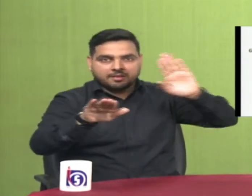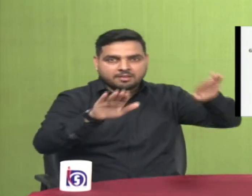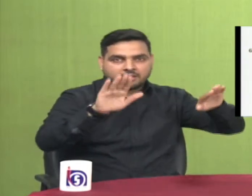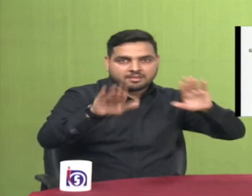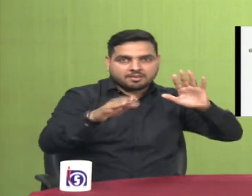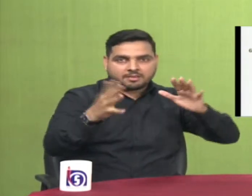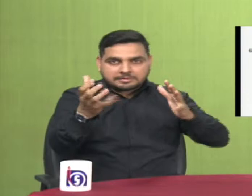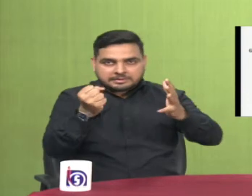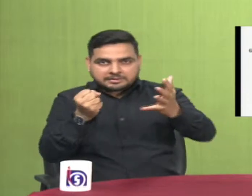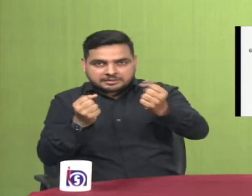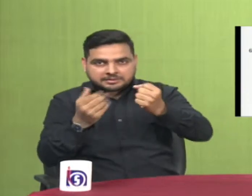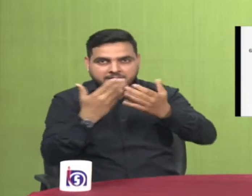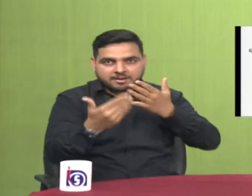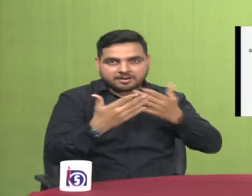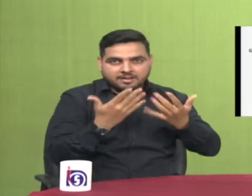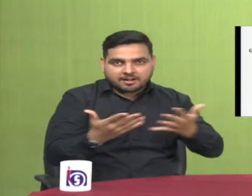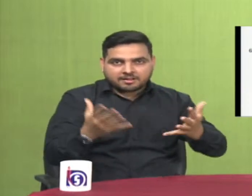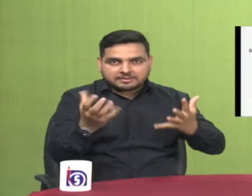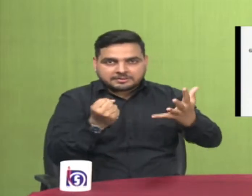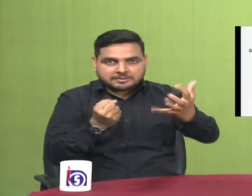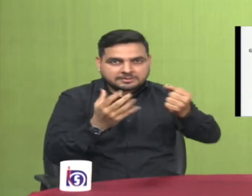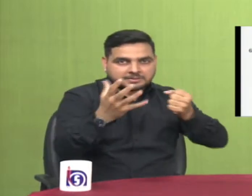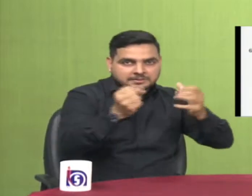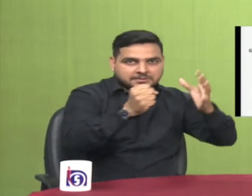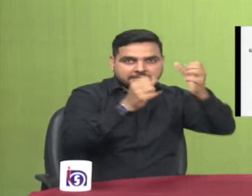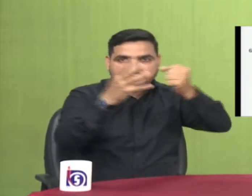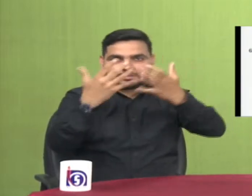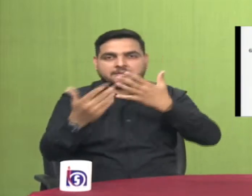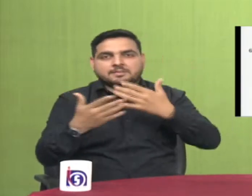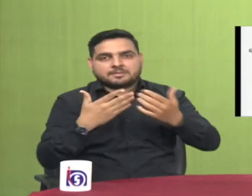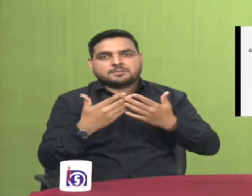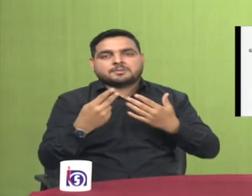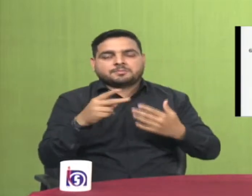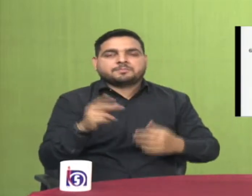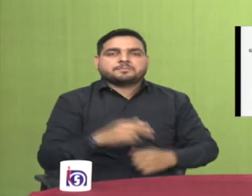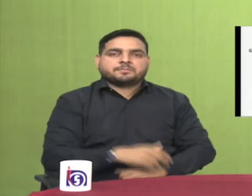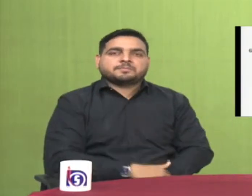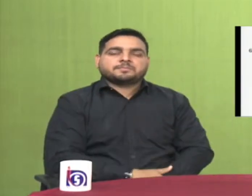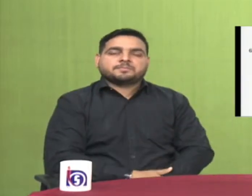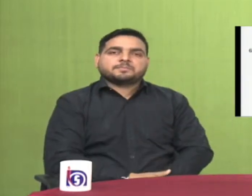has learned to use the thumb to grip things.